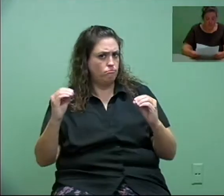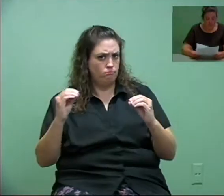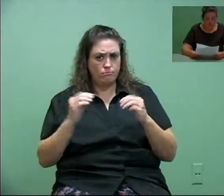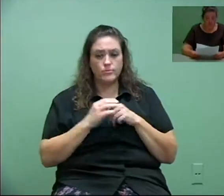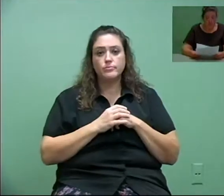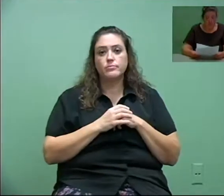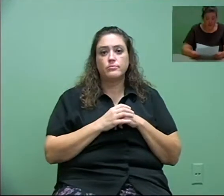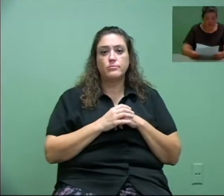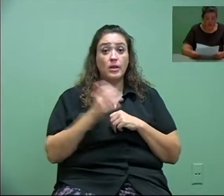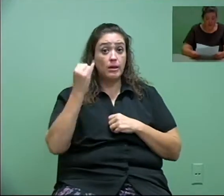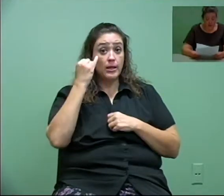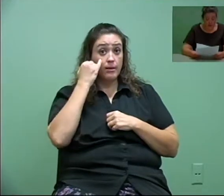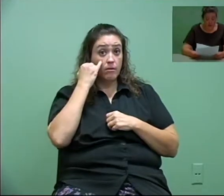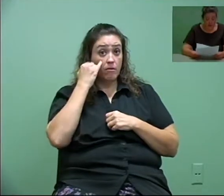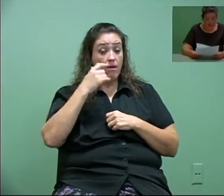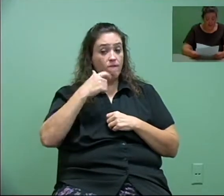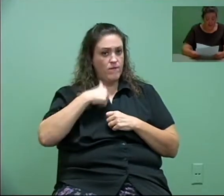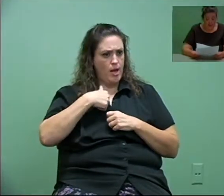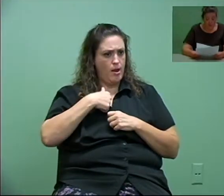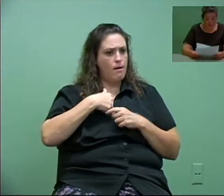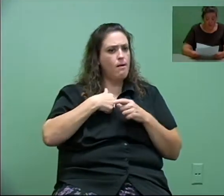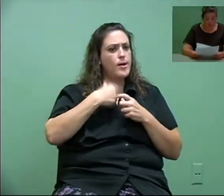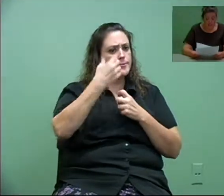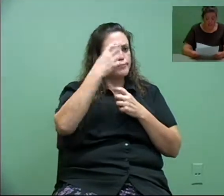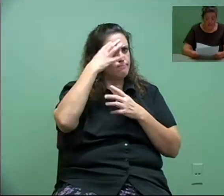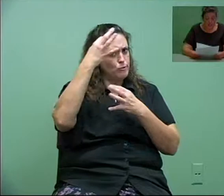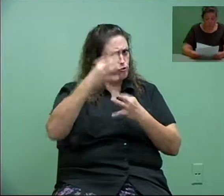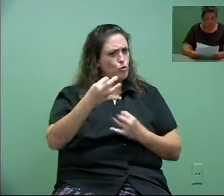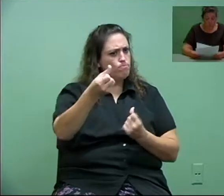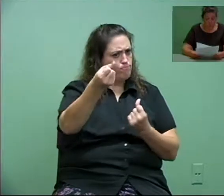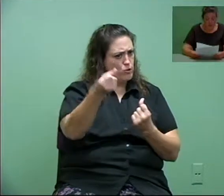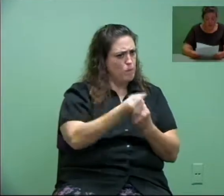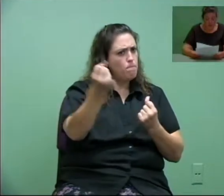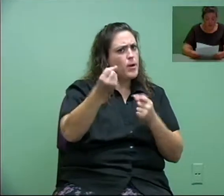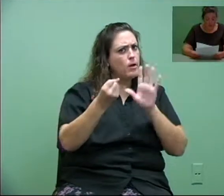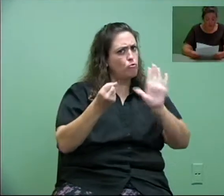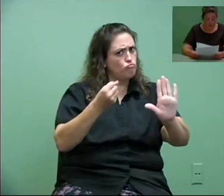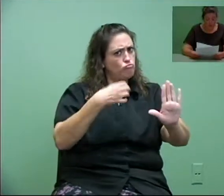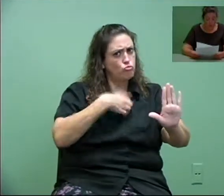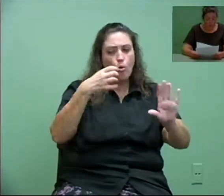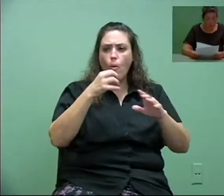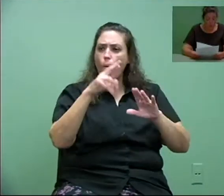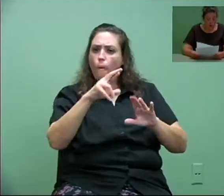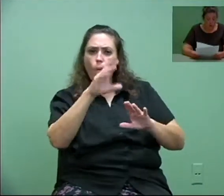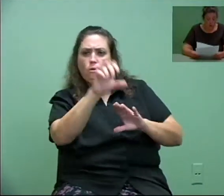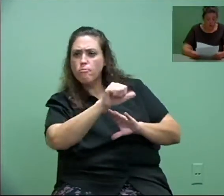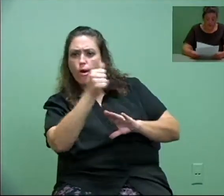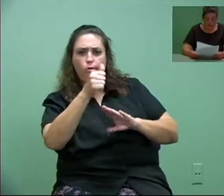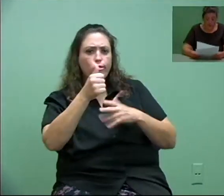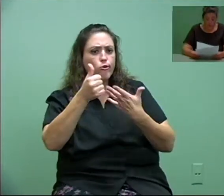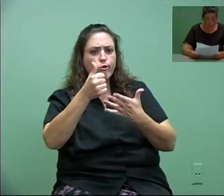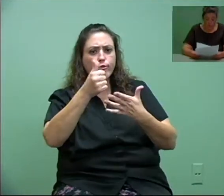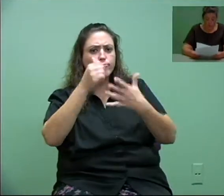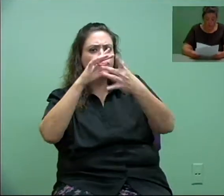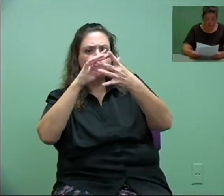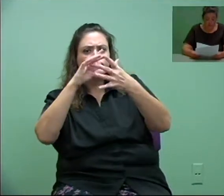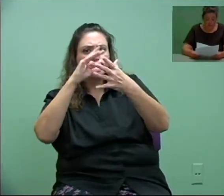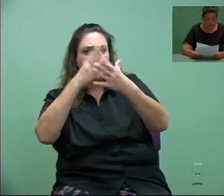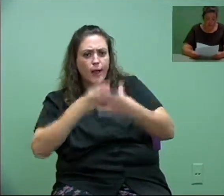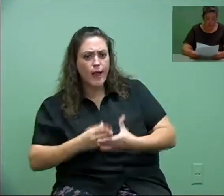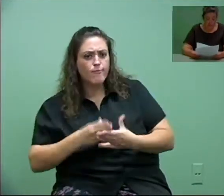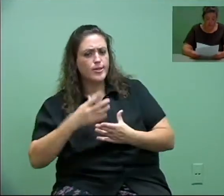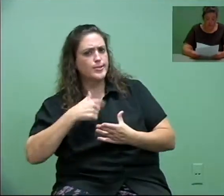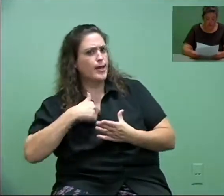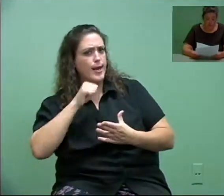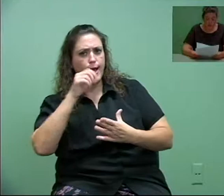an objection, if I did not accept evidence offered by one side or the other, or if I ordered that